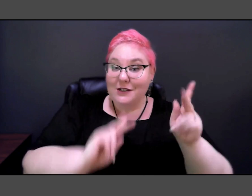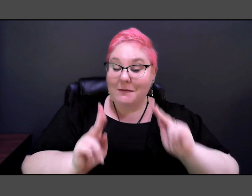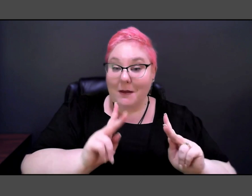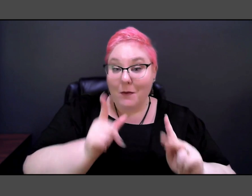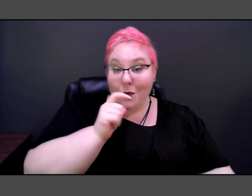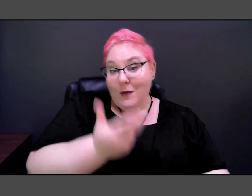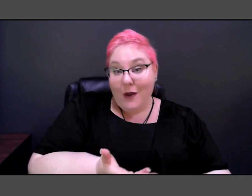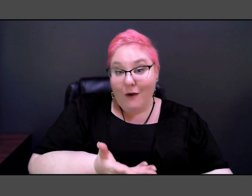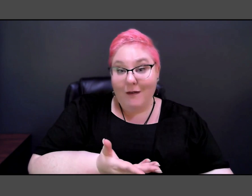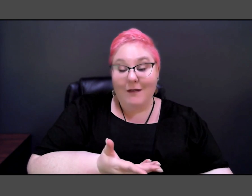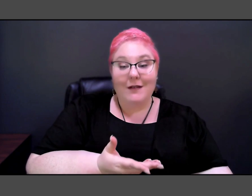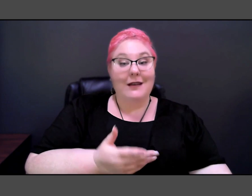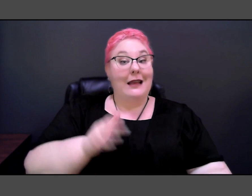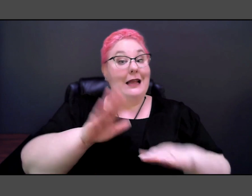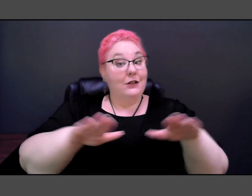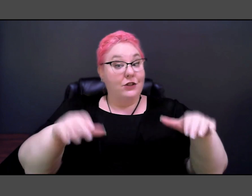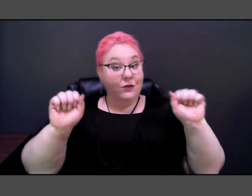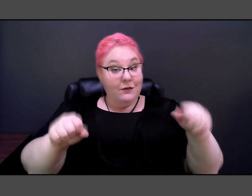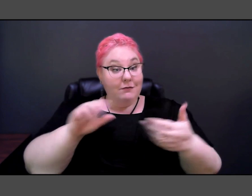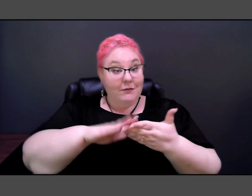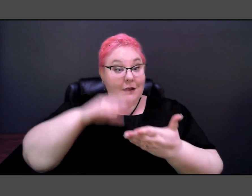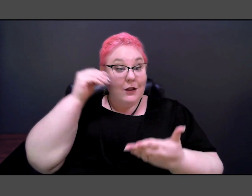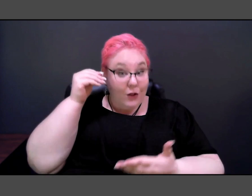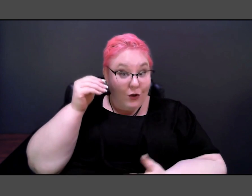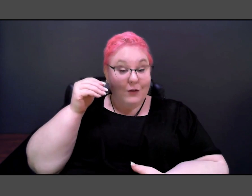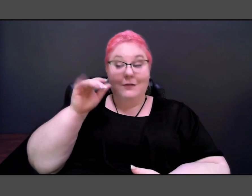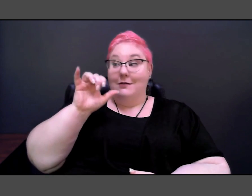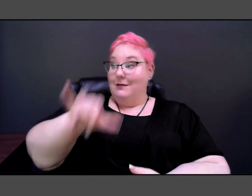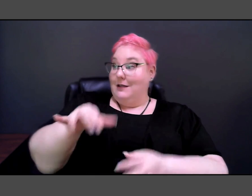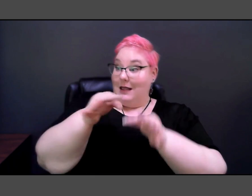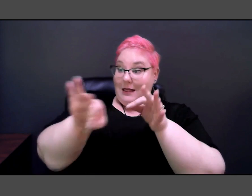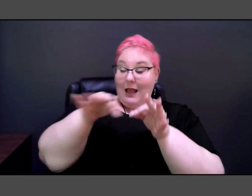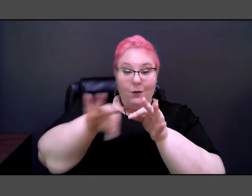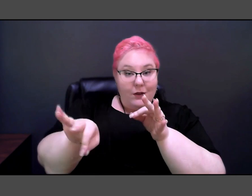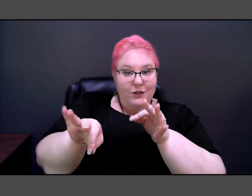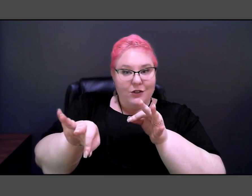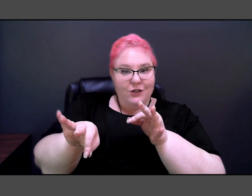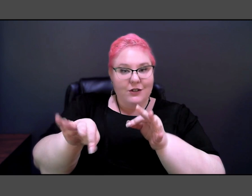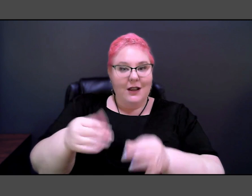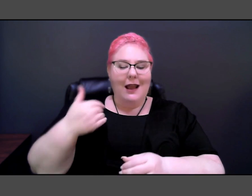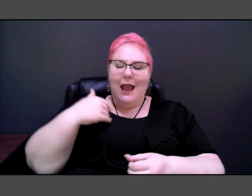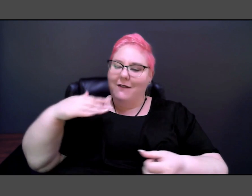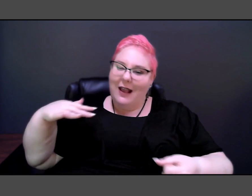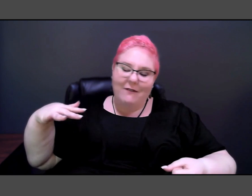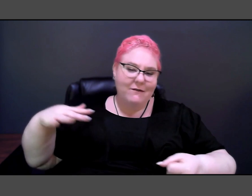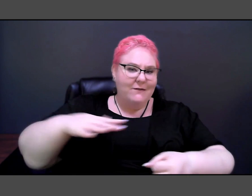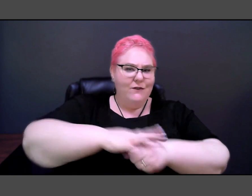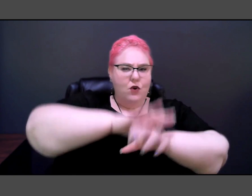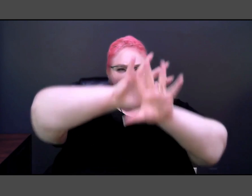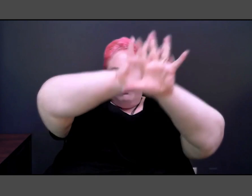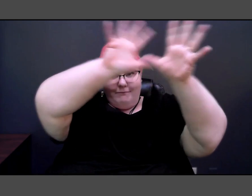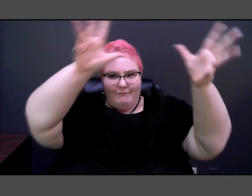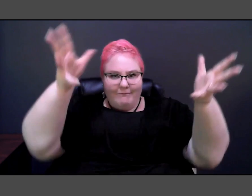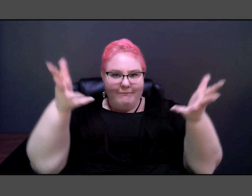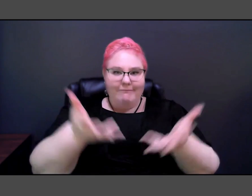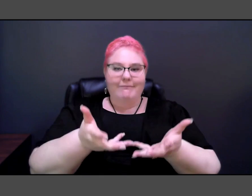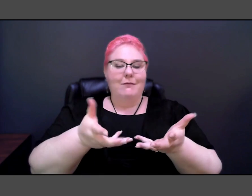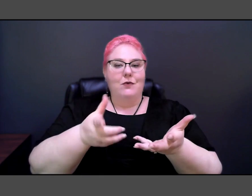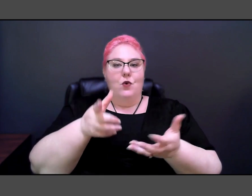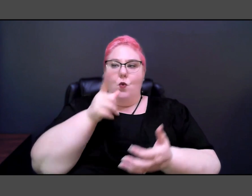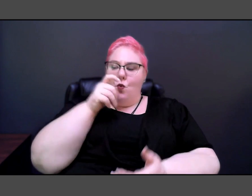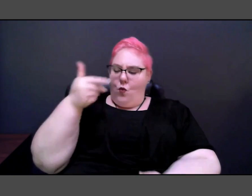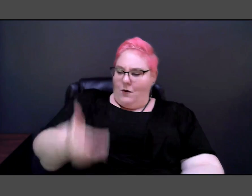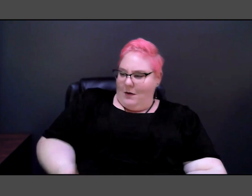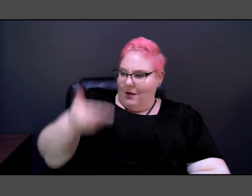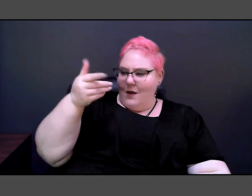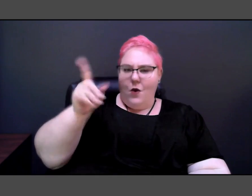opportunities to learn their language and have that full picture of who they are and where they come from, their lives are